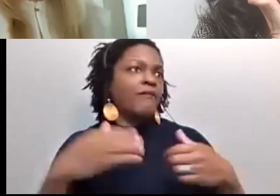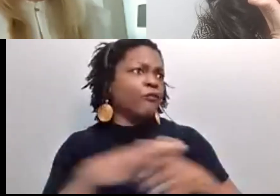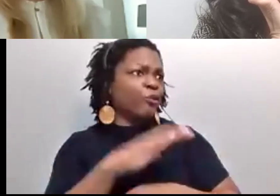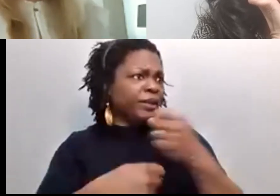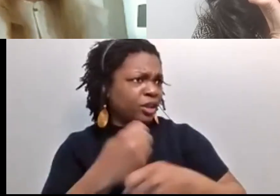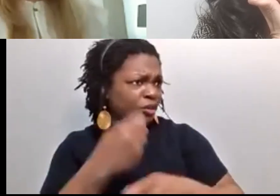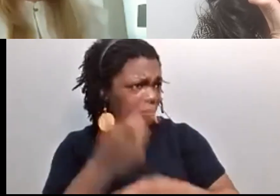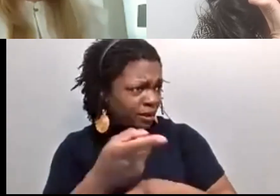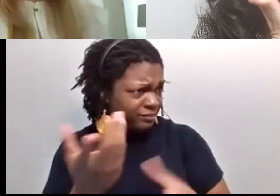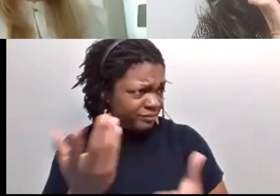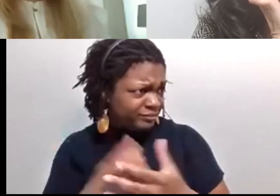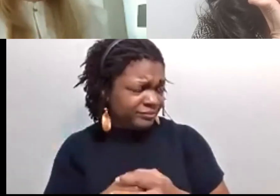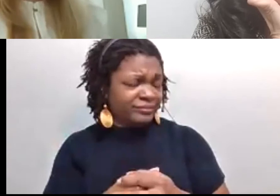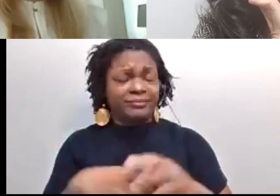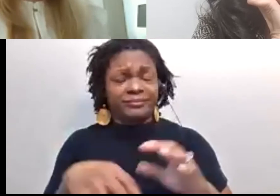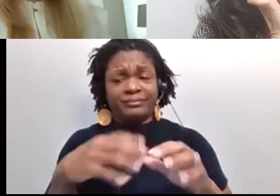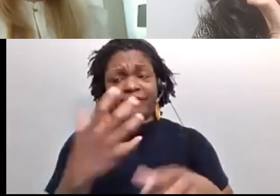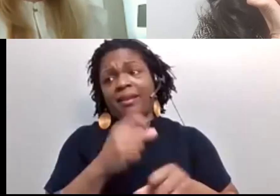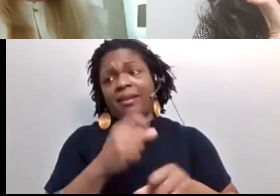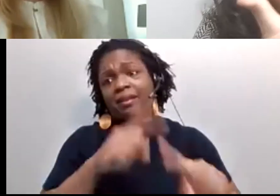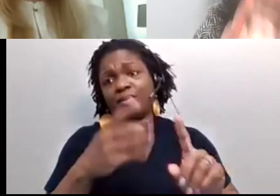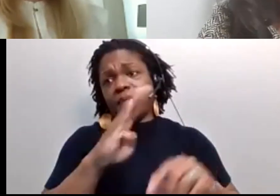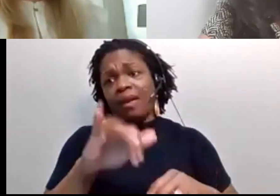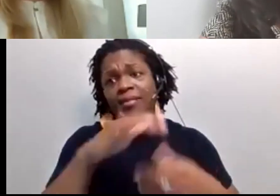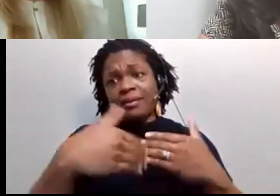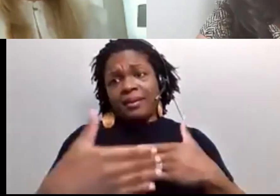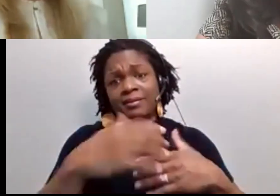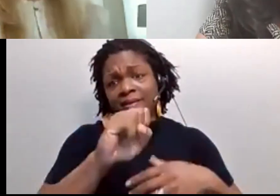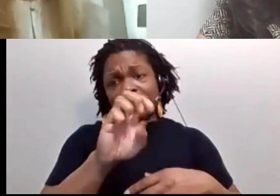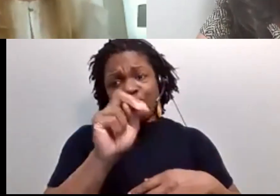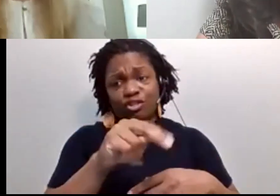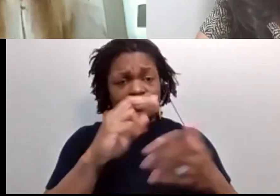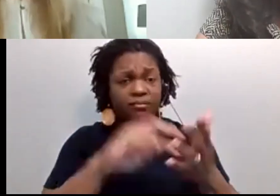But you don't get an answer by the next session, then we can ask for something.